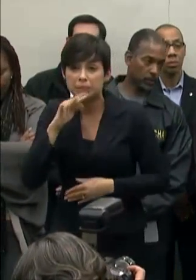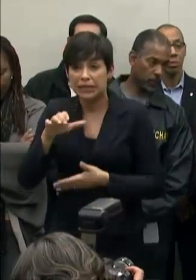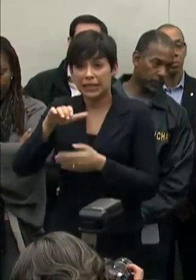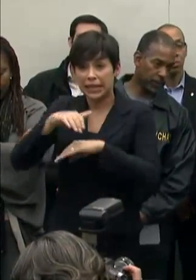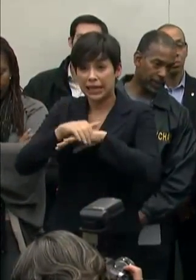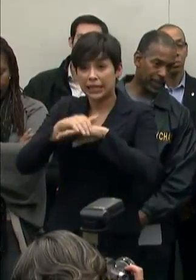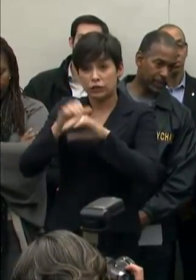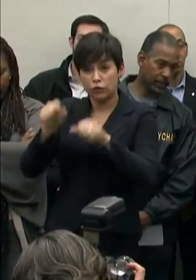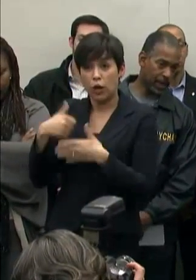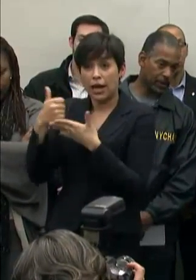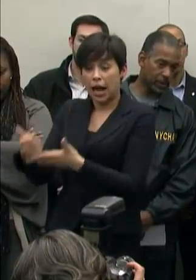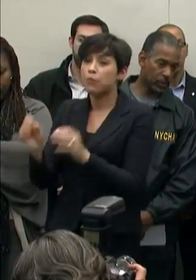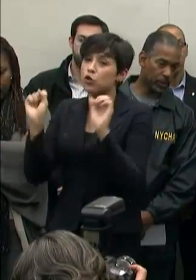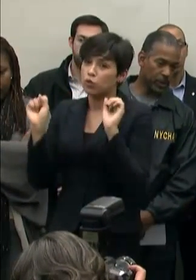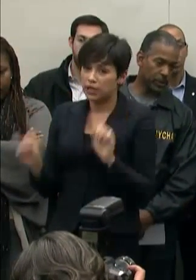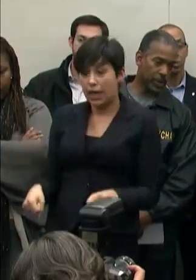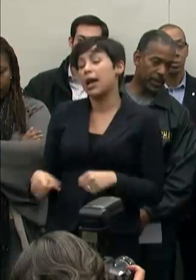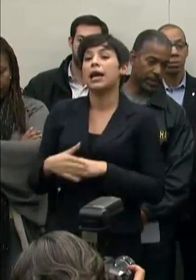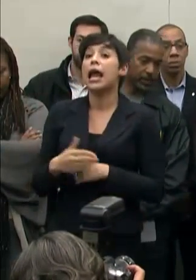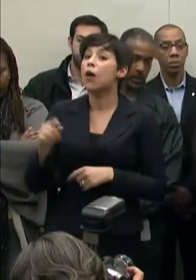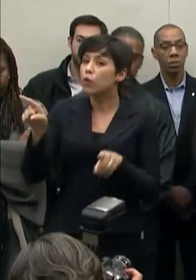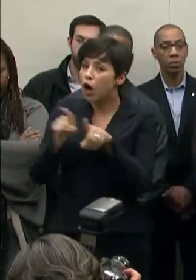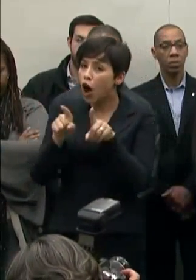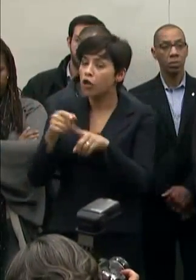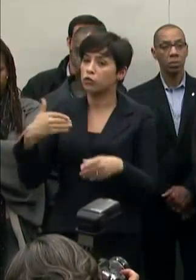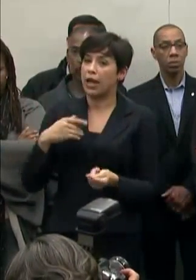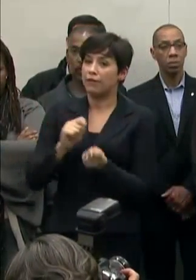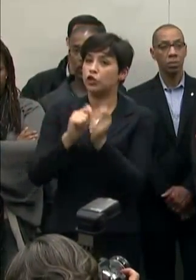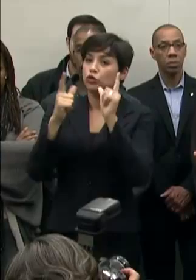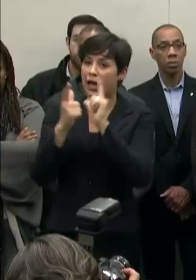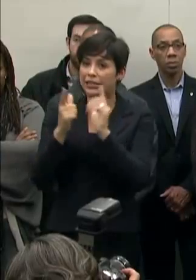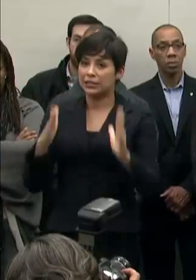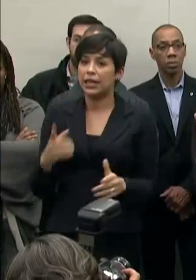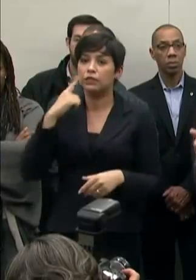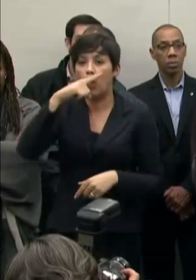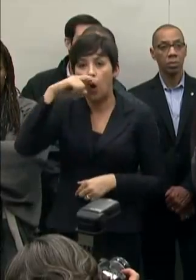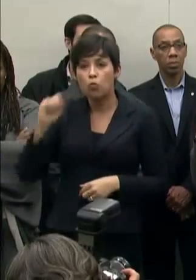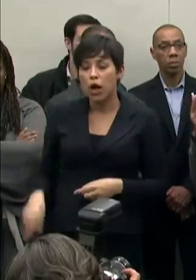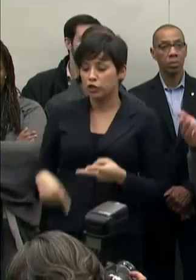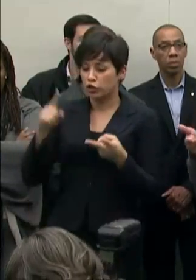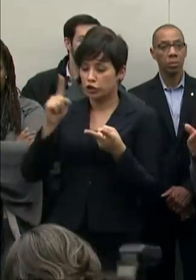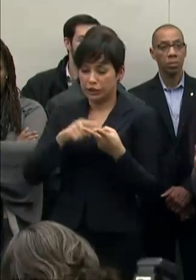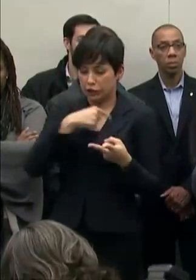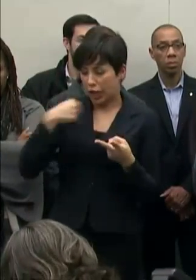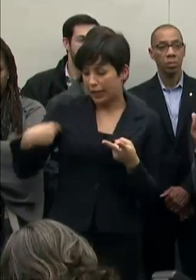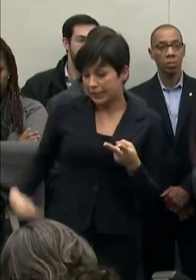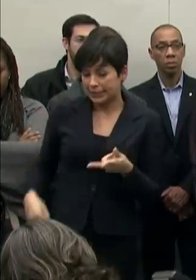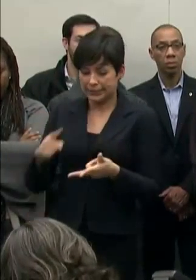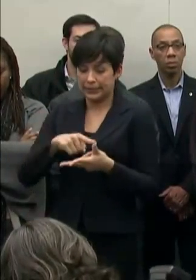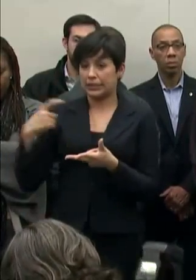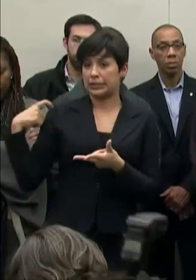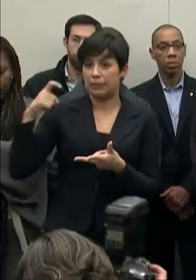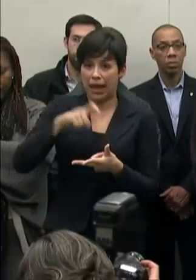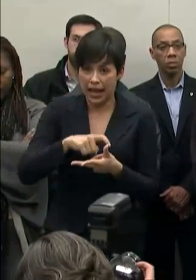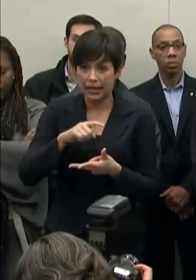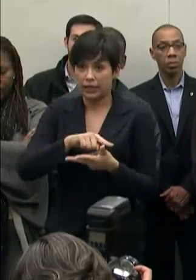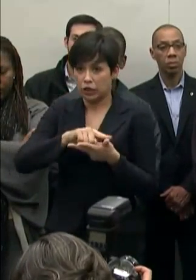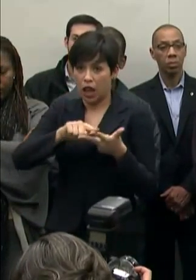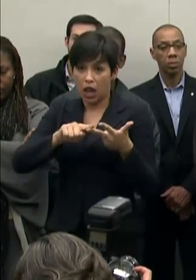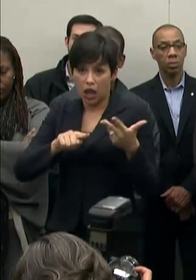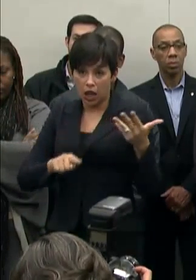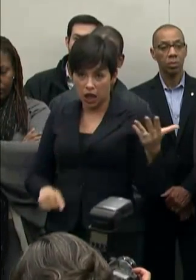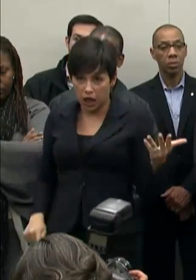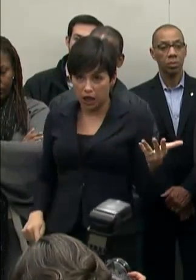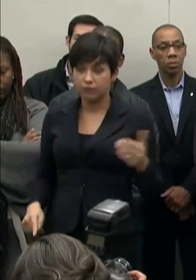would be a nice thing to do. We do translate everything into Russian, Chinese, Spanish, from